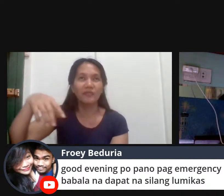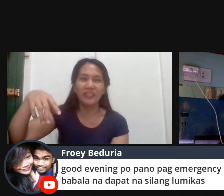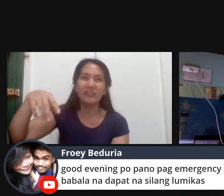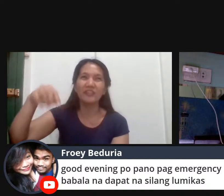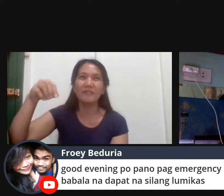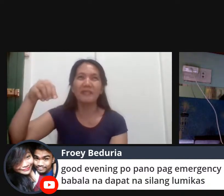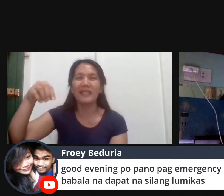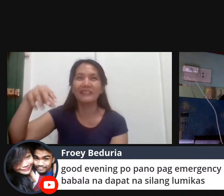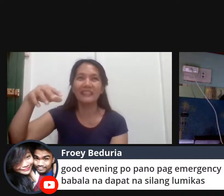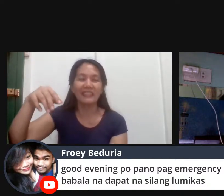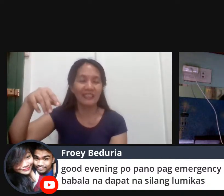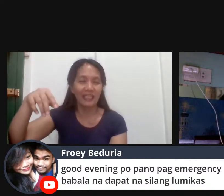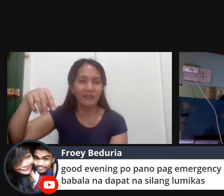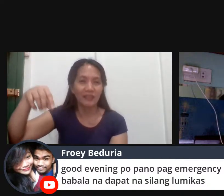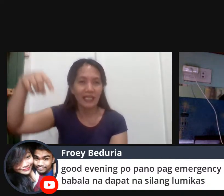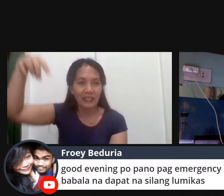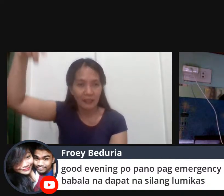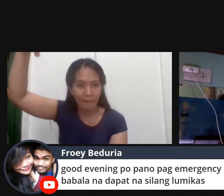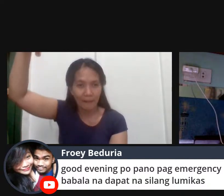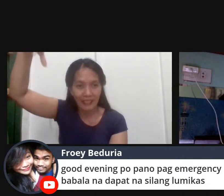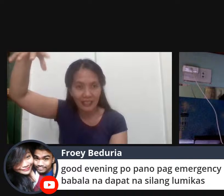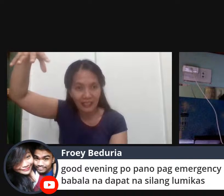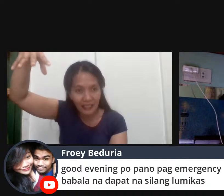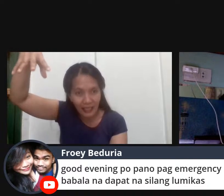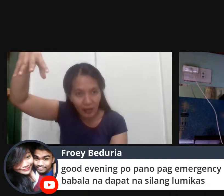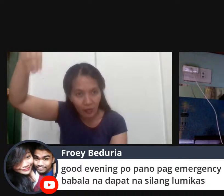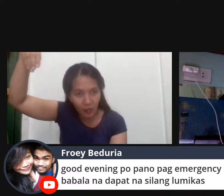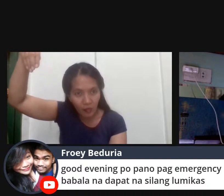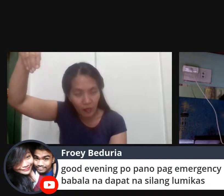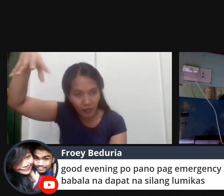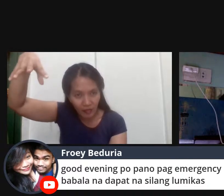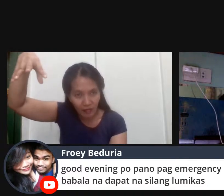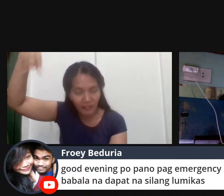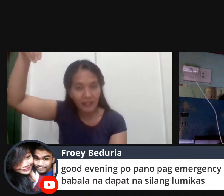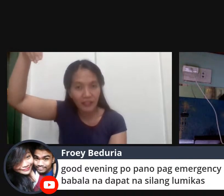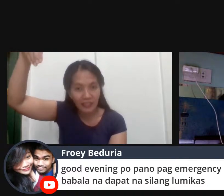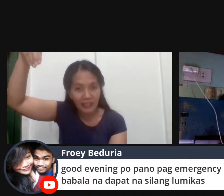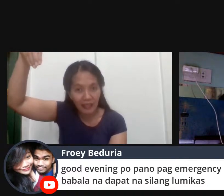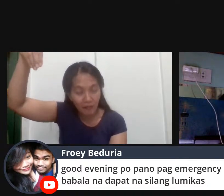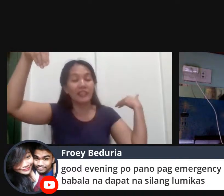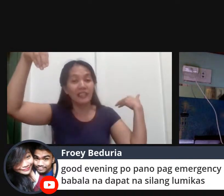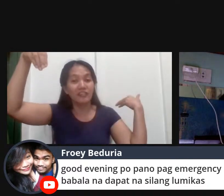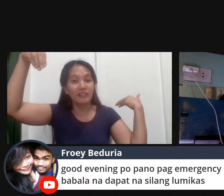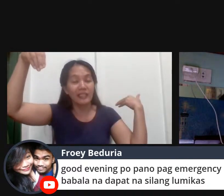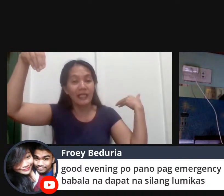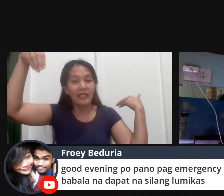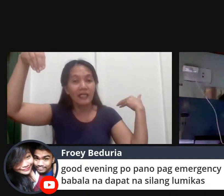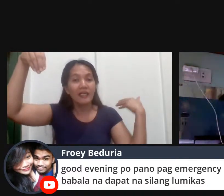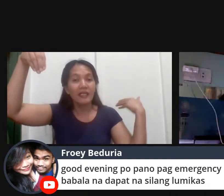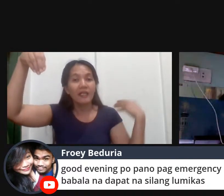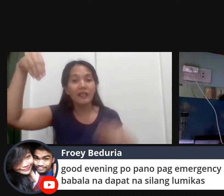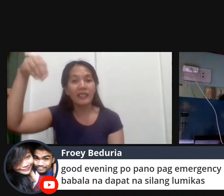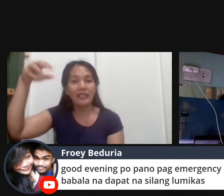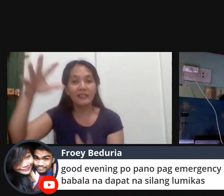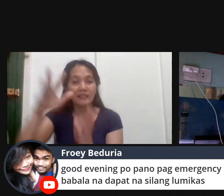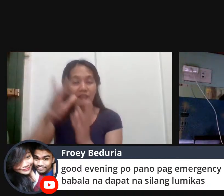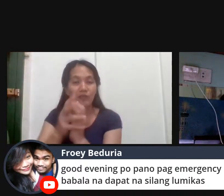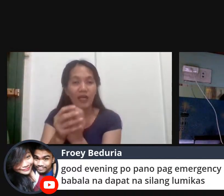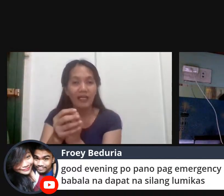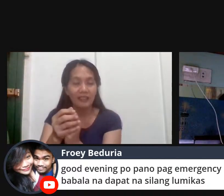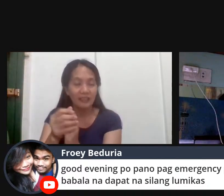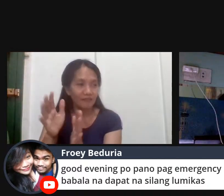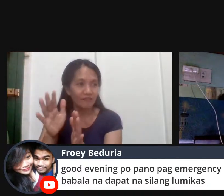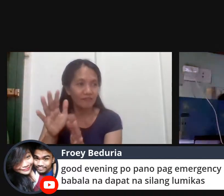kailangan lumikat. So, siguro may mga signals na gagawin natin, patayin ng ilaw, off and on ng ilaw para makuha ang attention